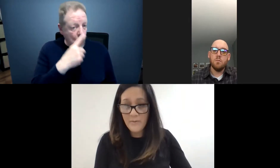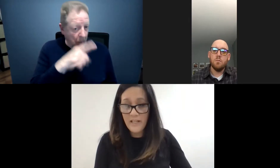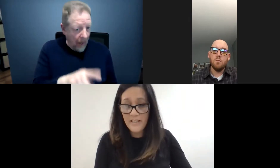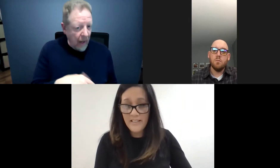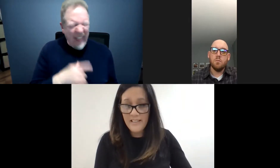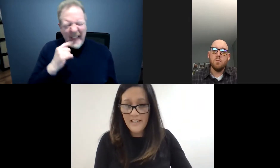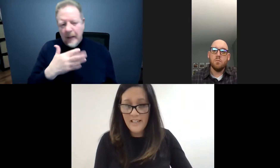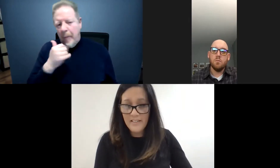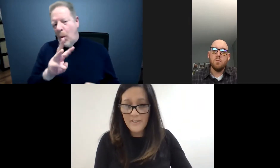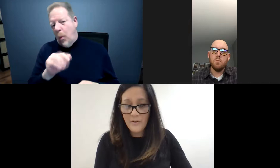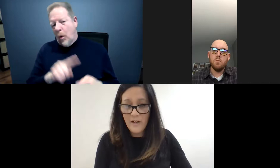way to go about.